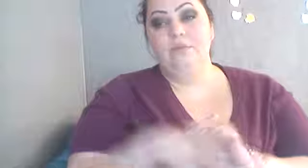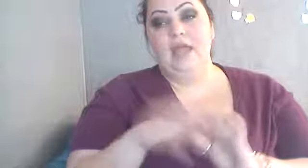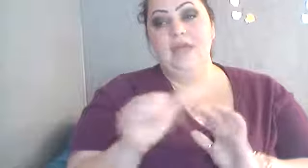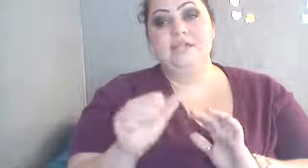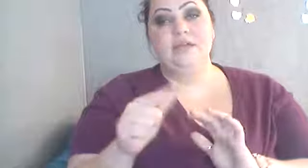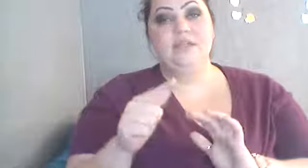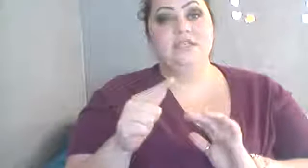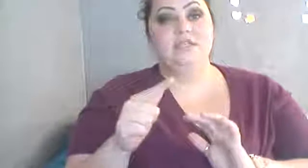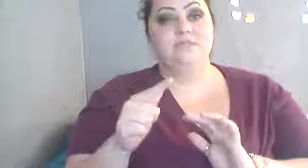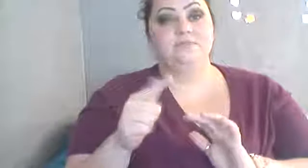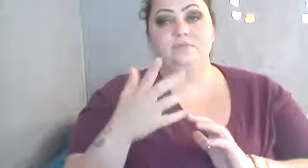ASL is